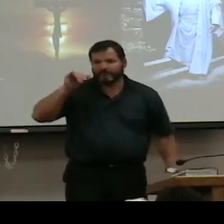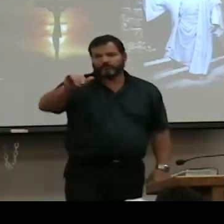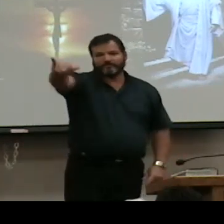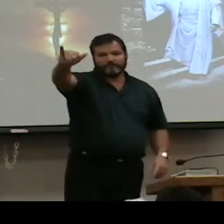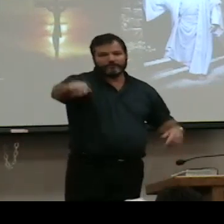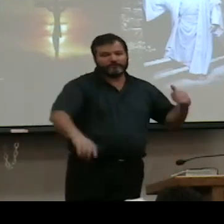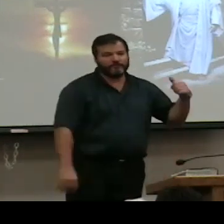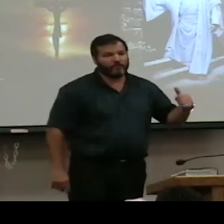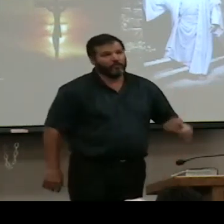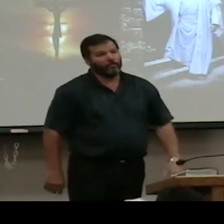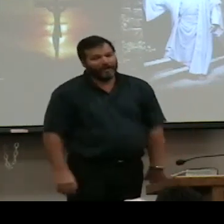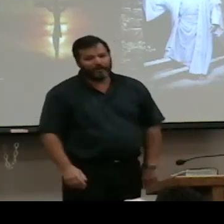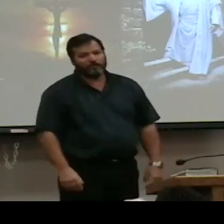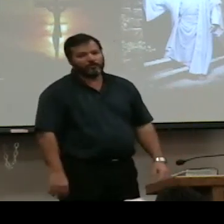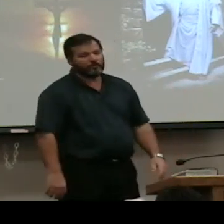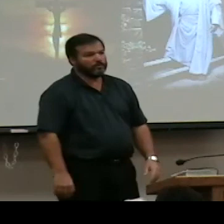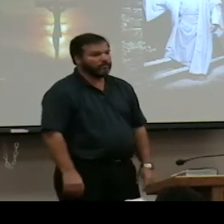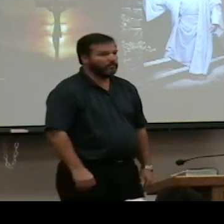he was resurrected and lived forever. Never.